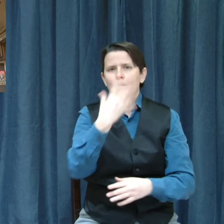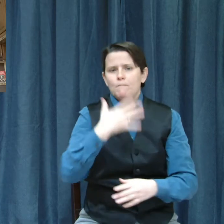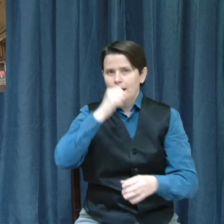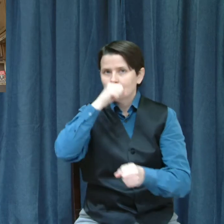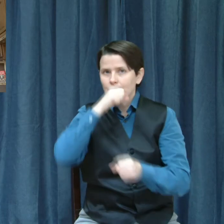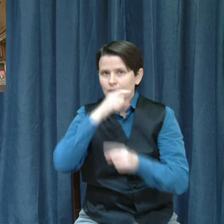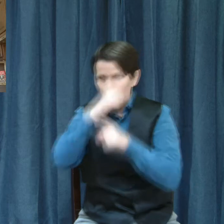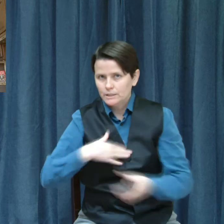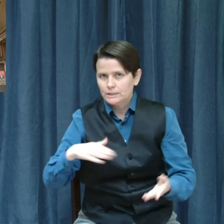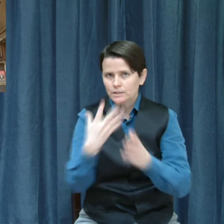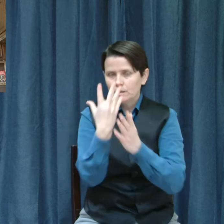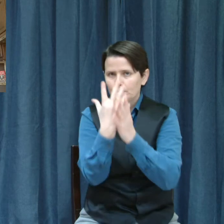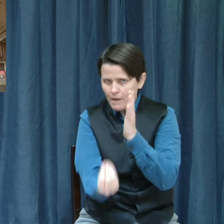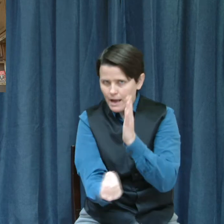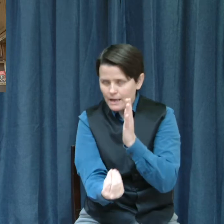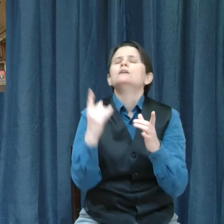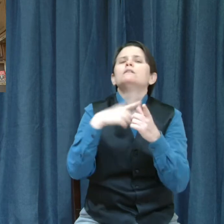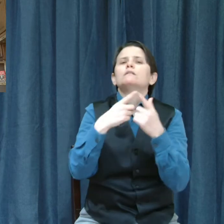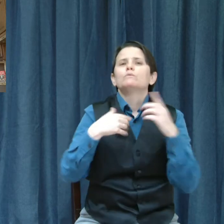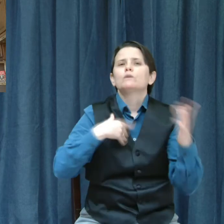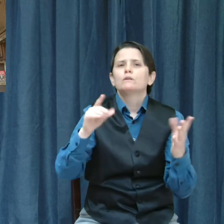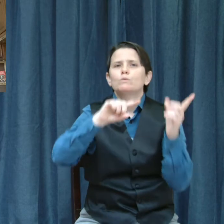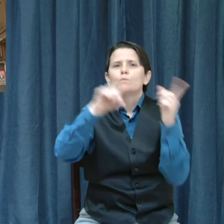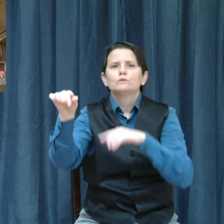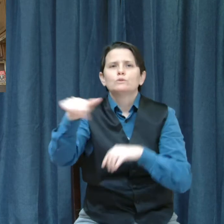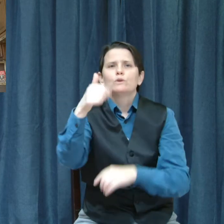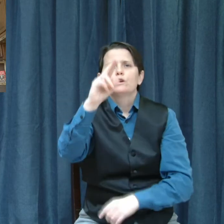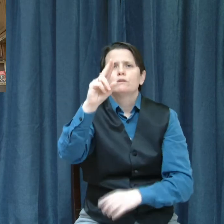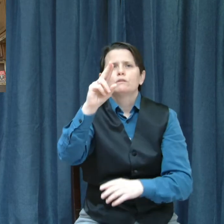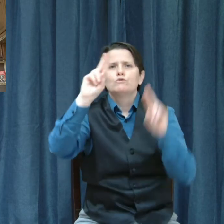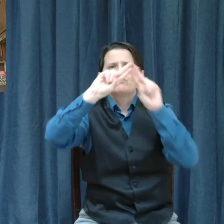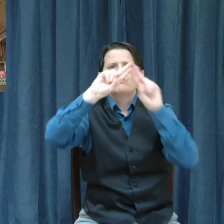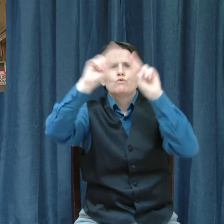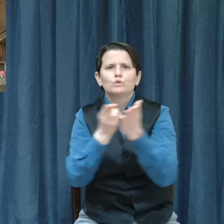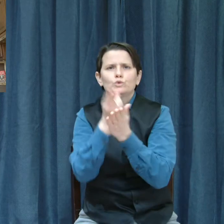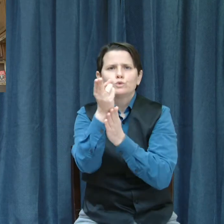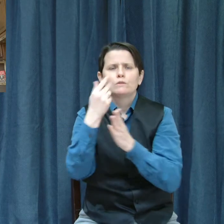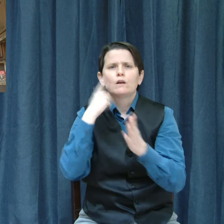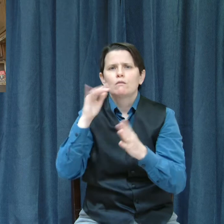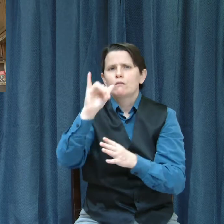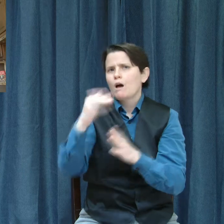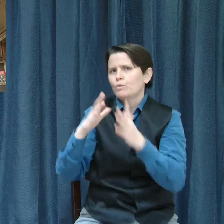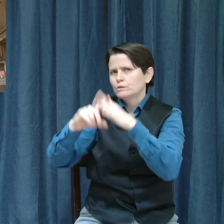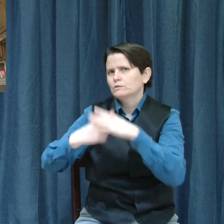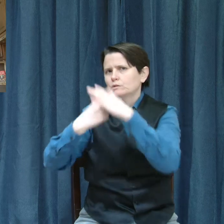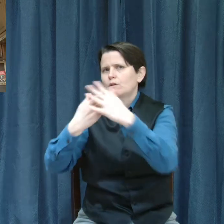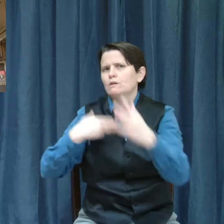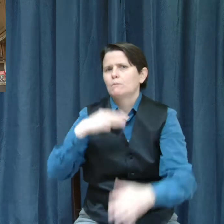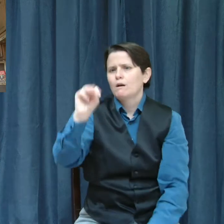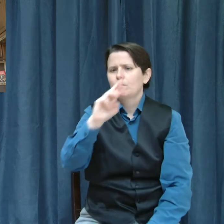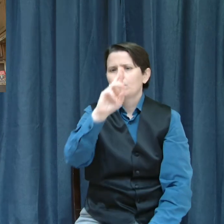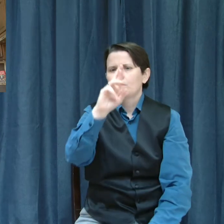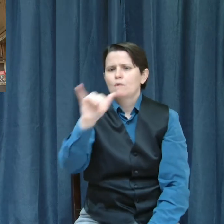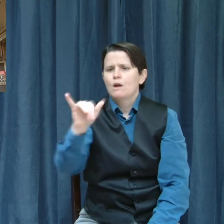Center, which is in Miami, Florida. And that was started by Mary Tompkins, a Black woman who